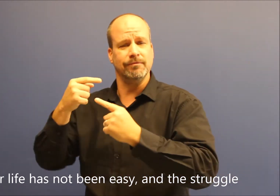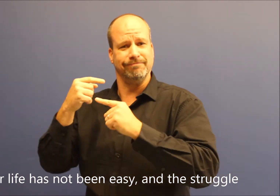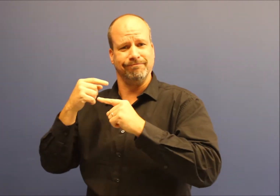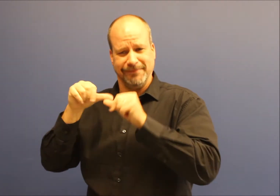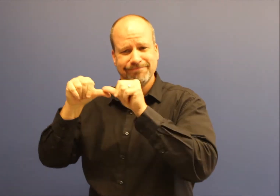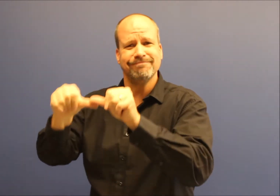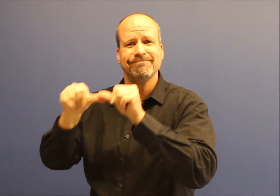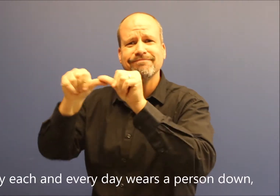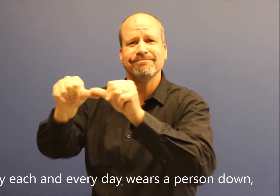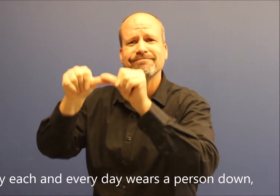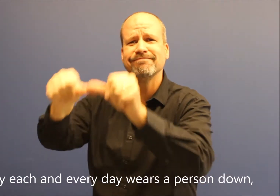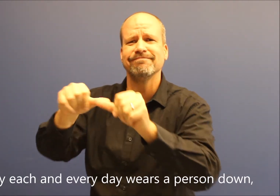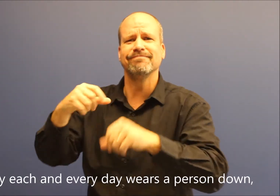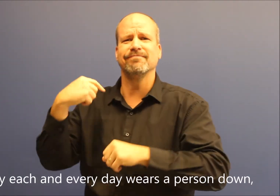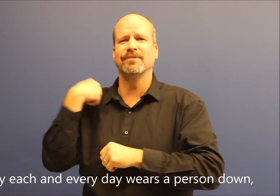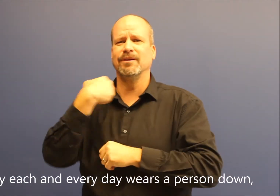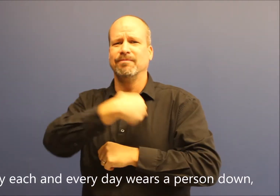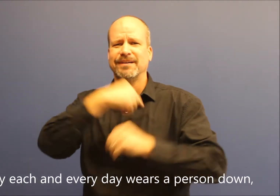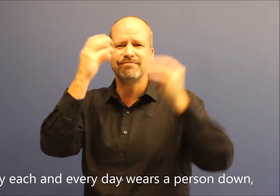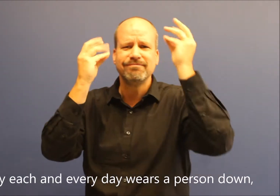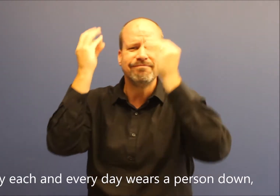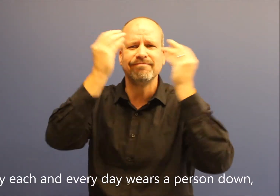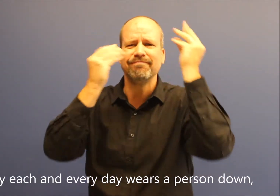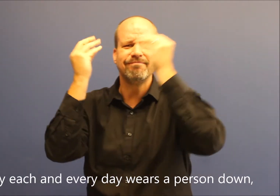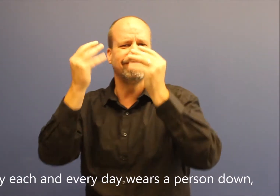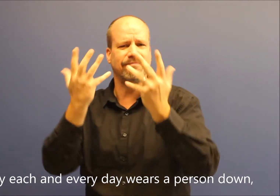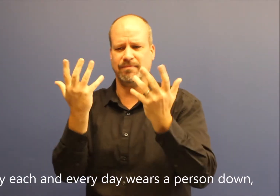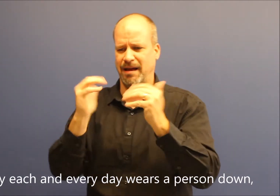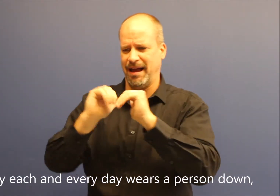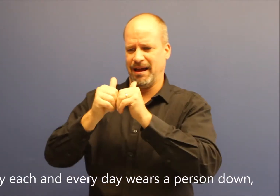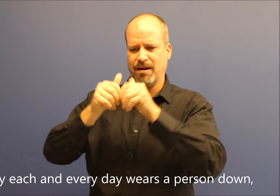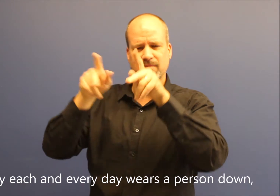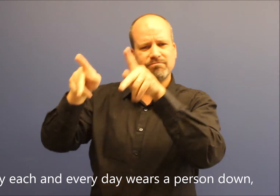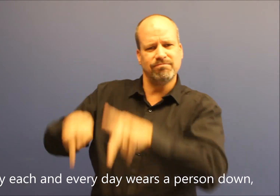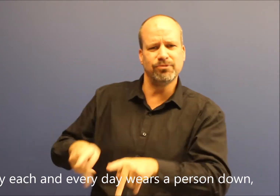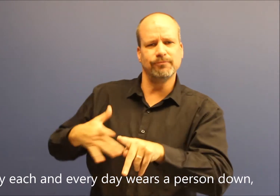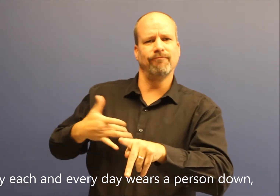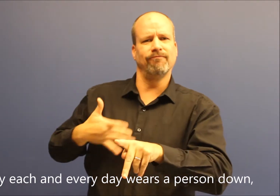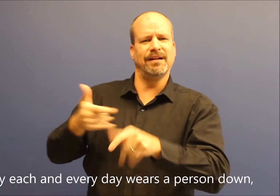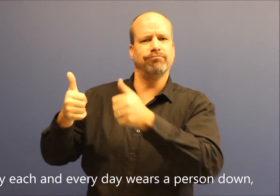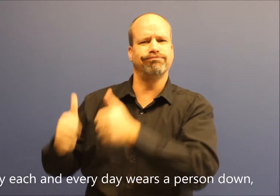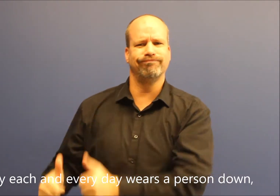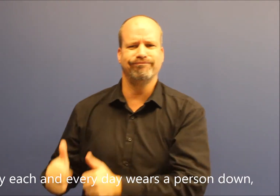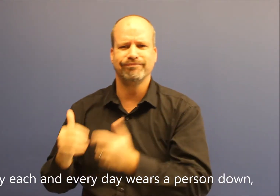And the struggle to get by each and every day wears a person down,